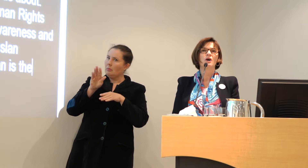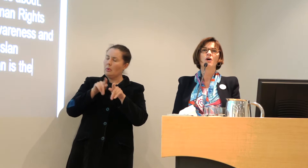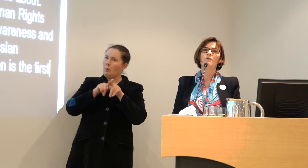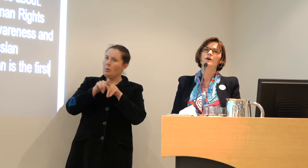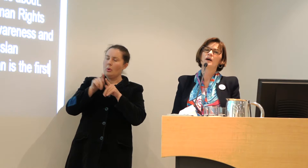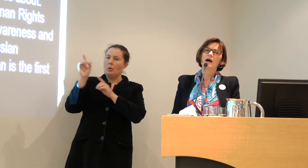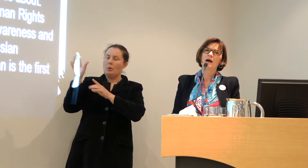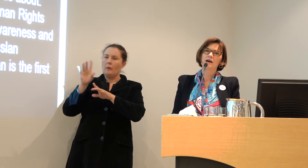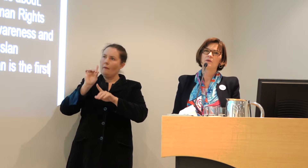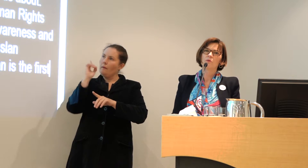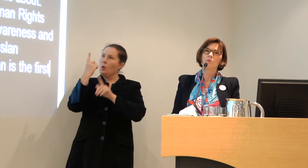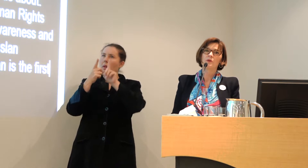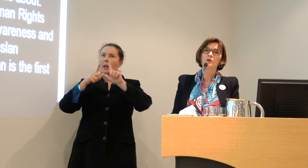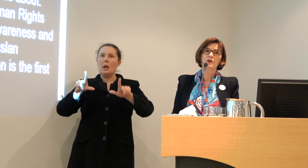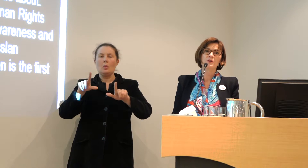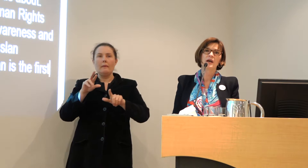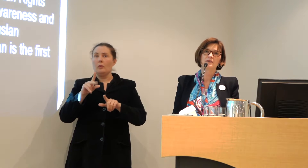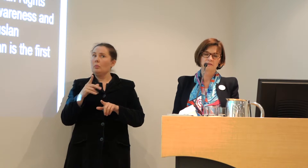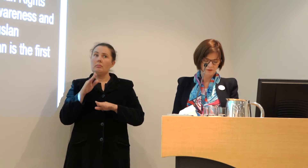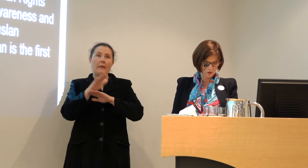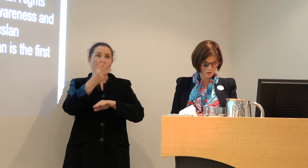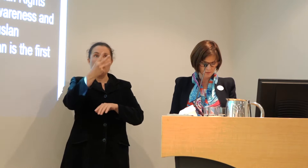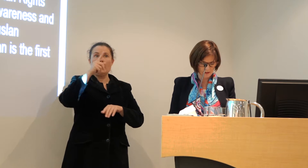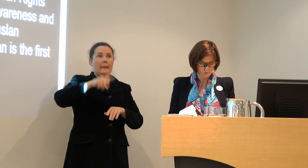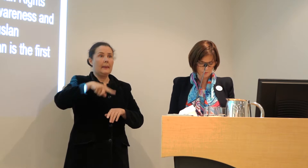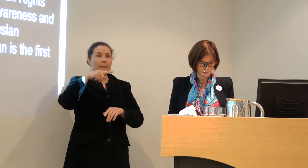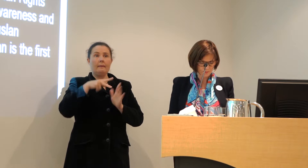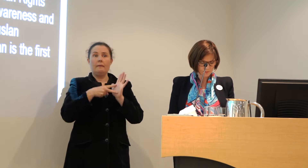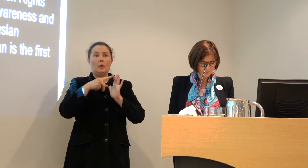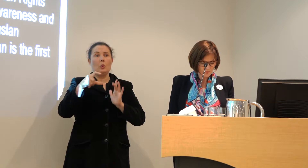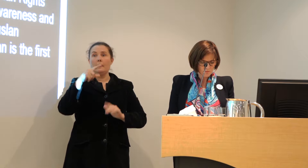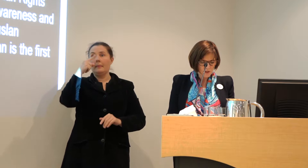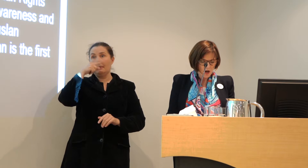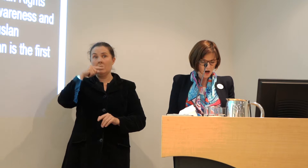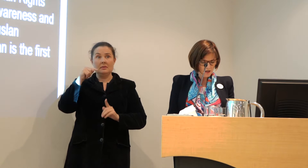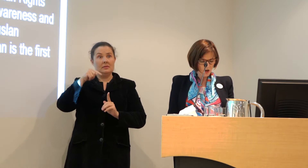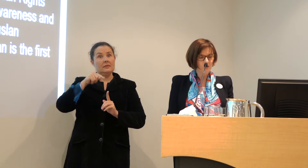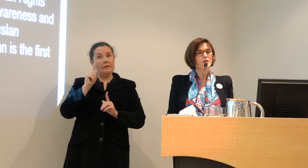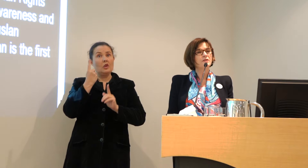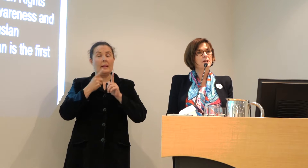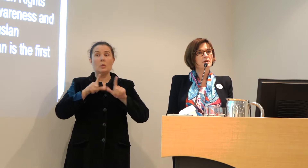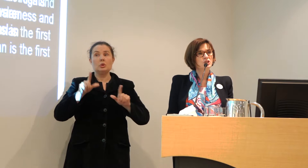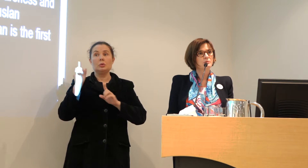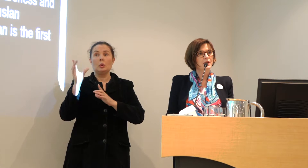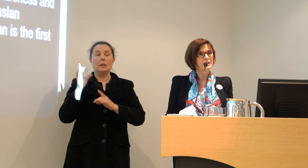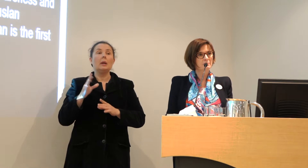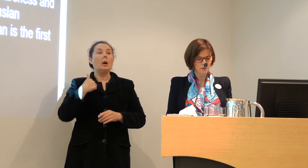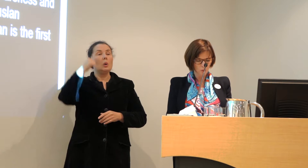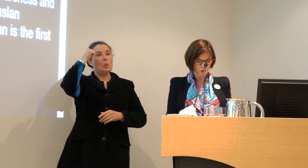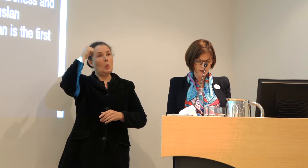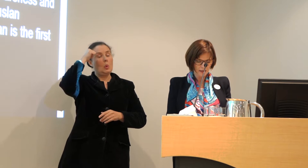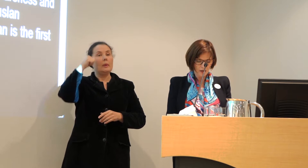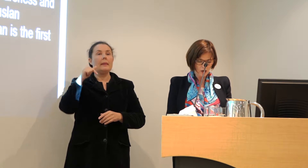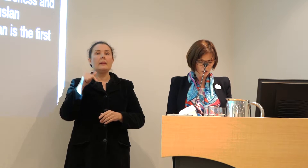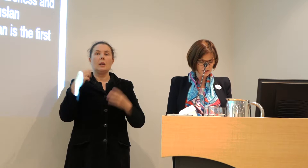language of more than 3,000 Victorian people. I know that the Commission has